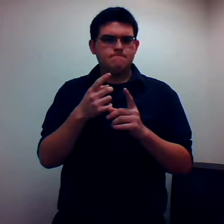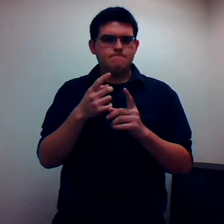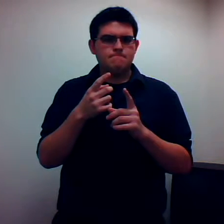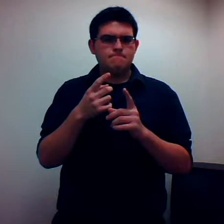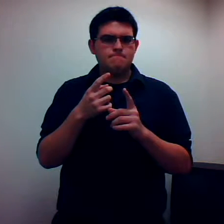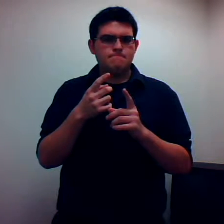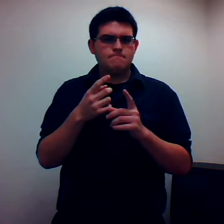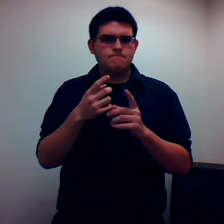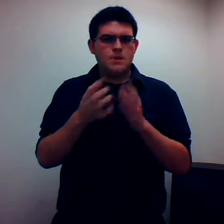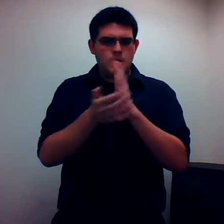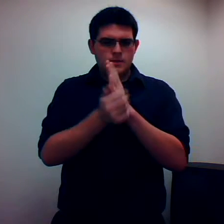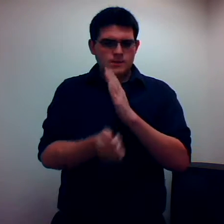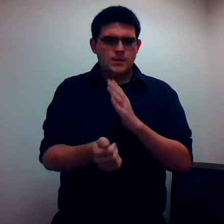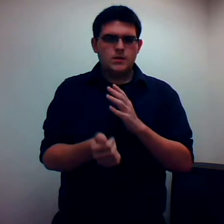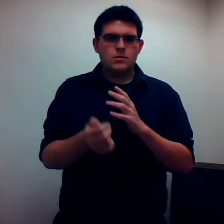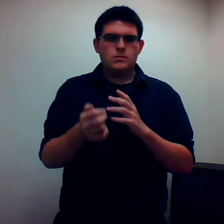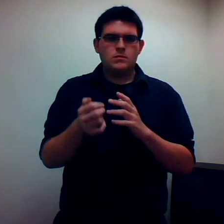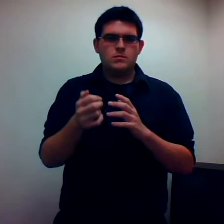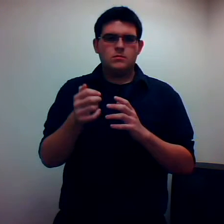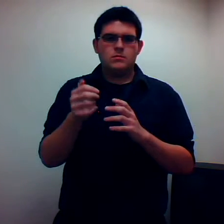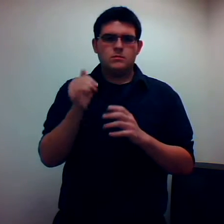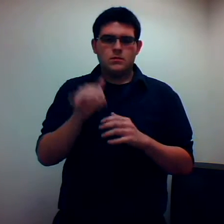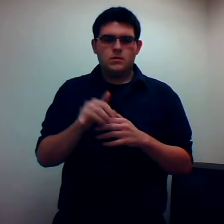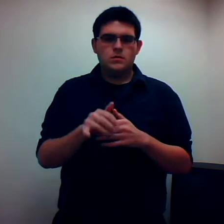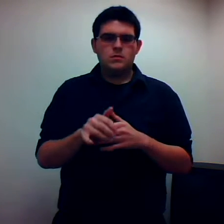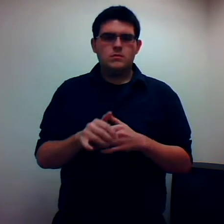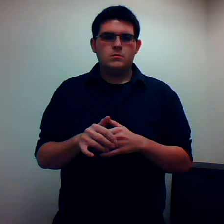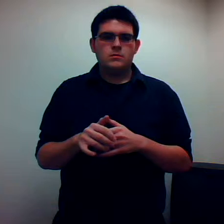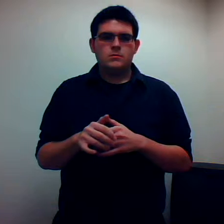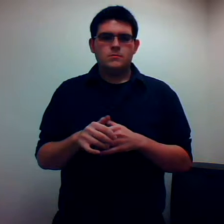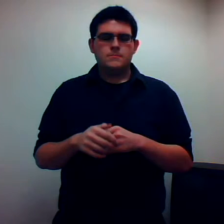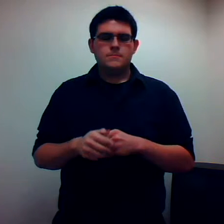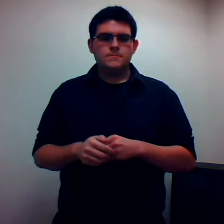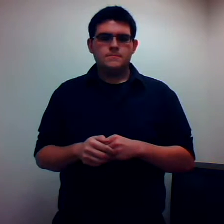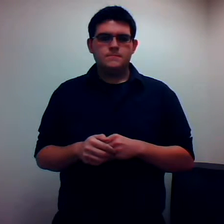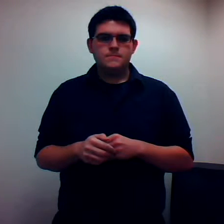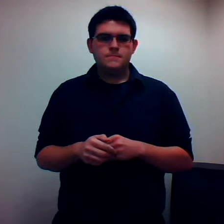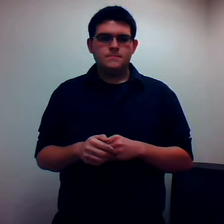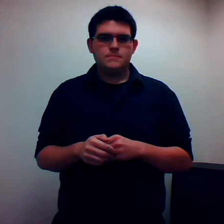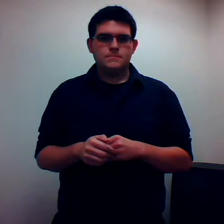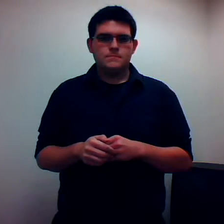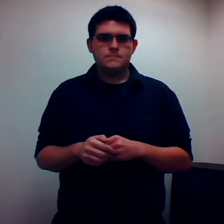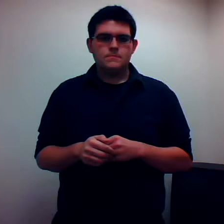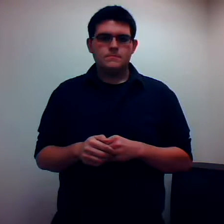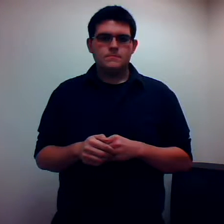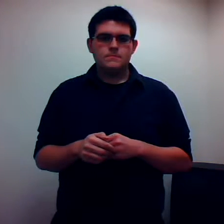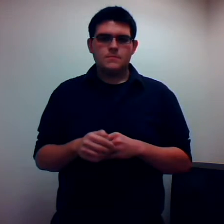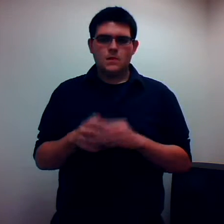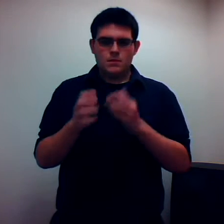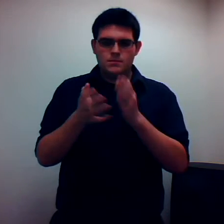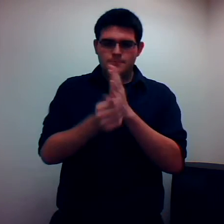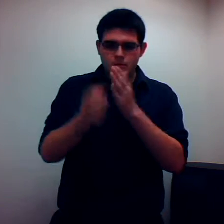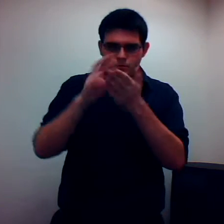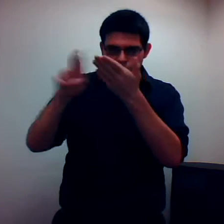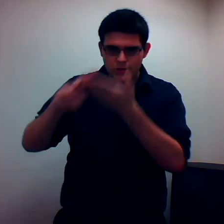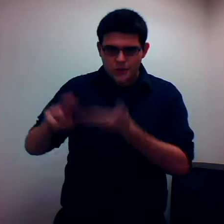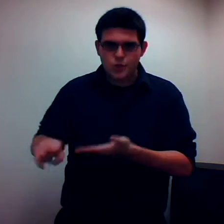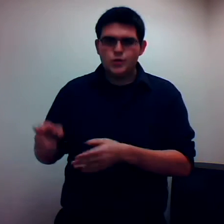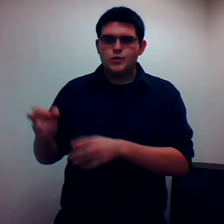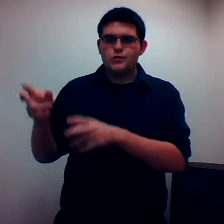into practice in a sort of academic way. Instead of just reading a paragraph and writing down the main idea, now they're doing it